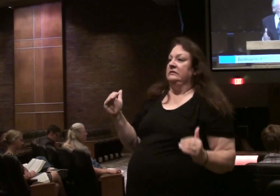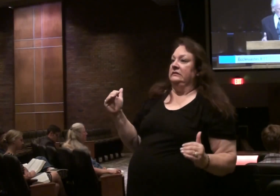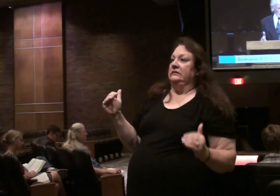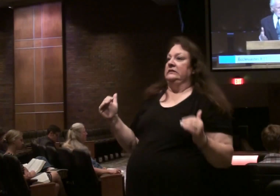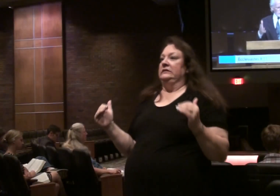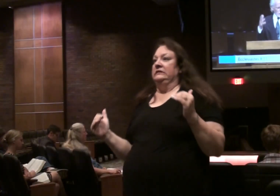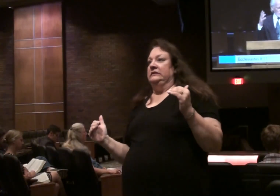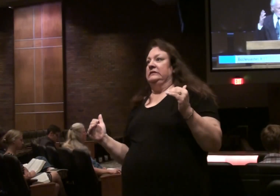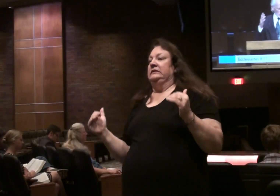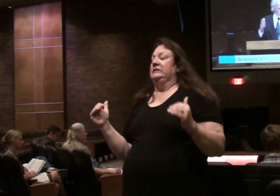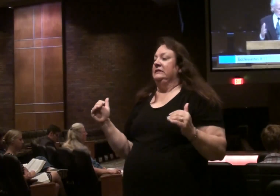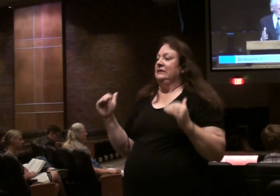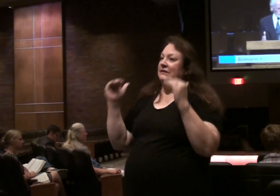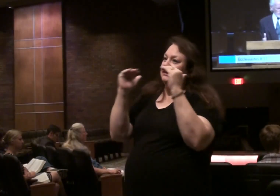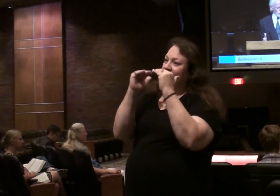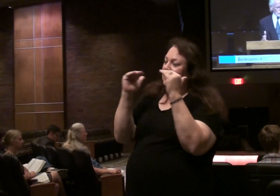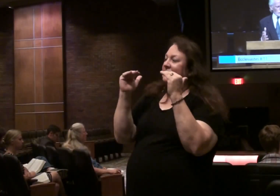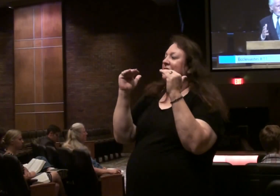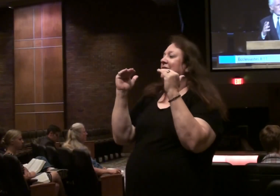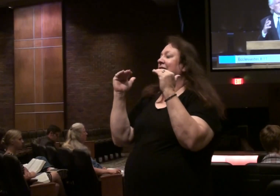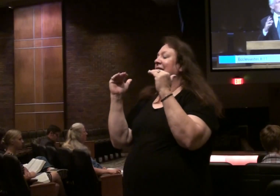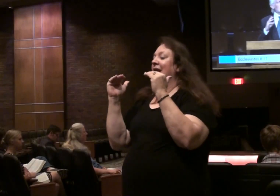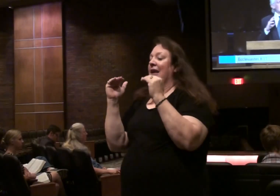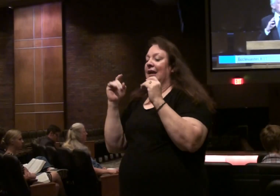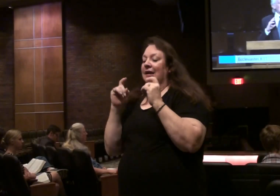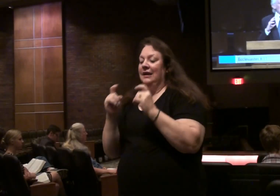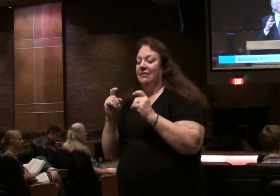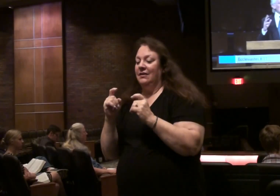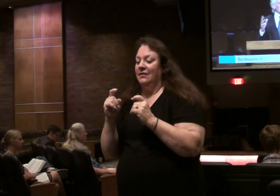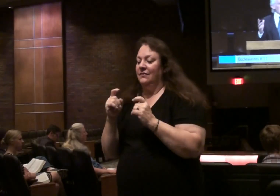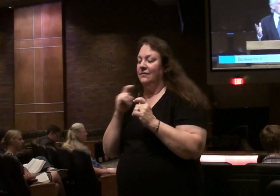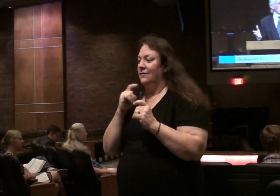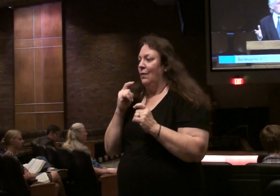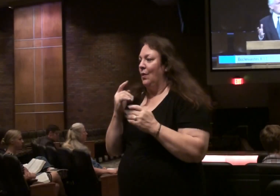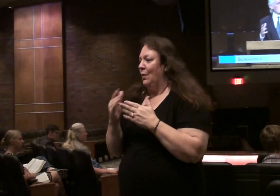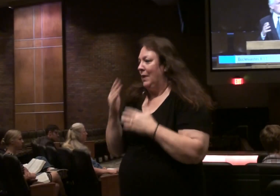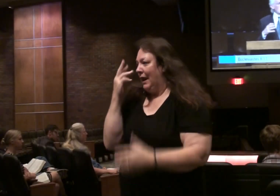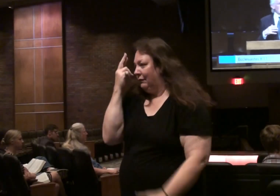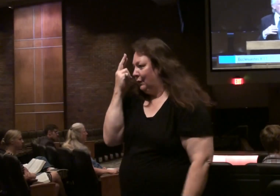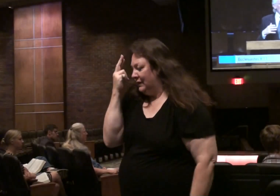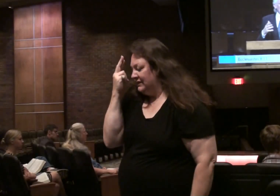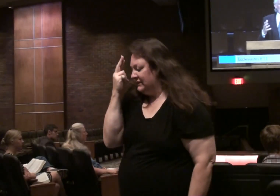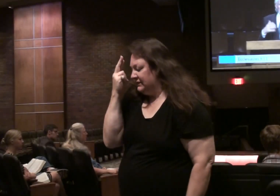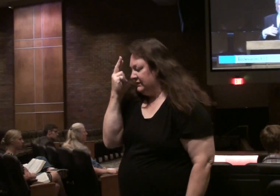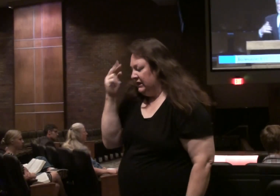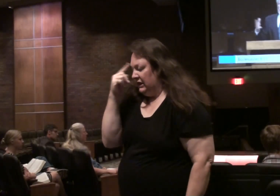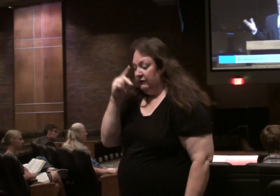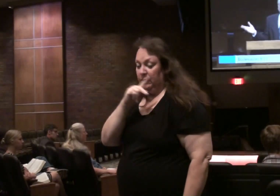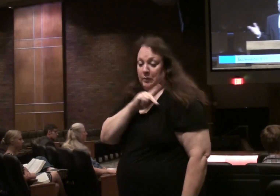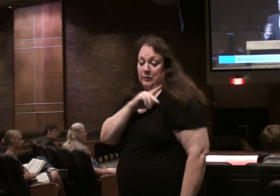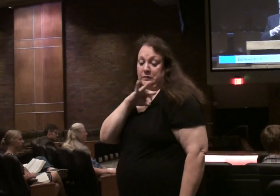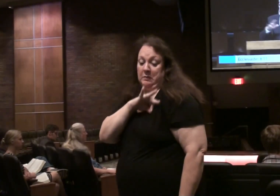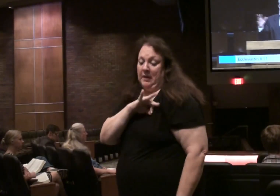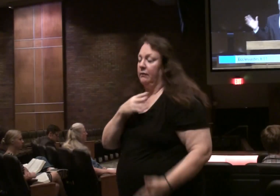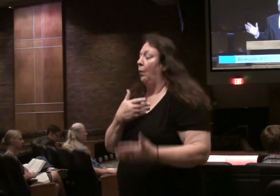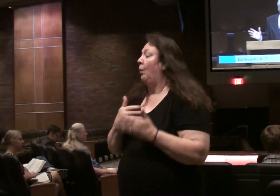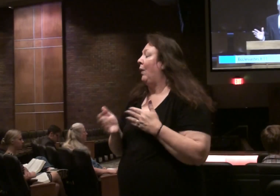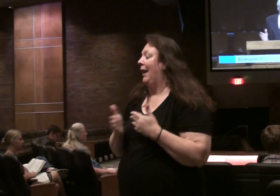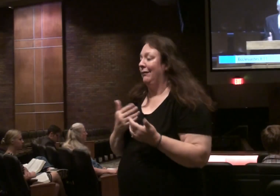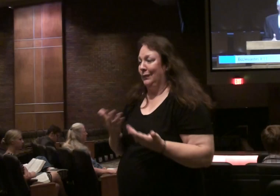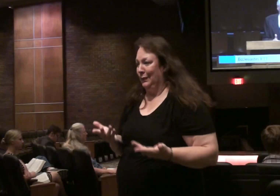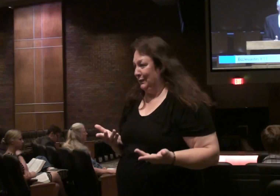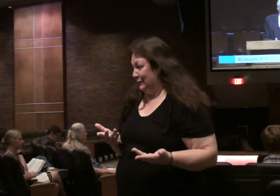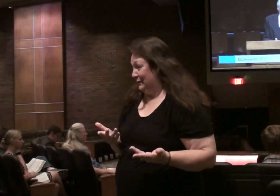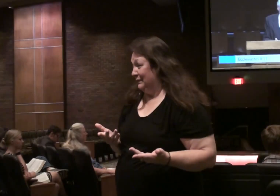the administering of justice, and it gets administered for subjective reasons, for personal gain, whatever,